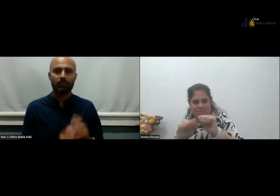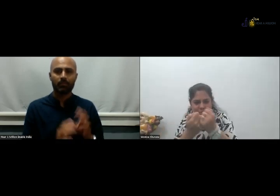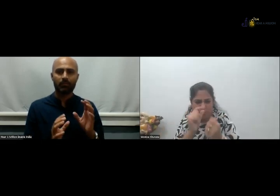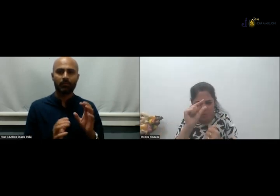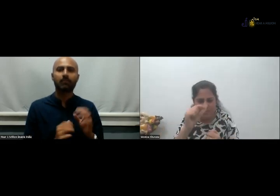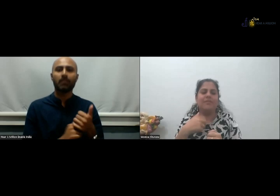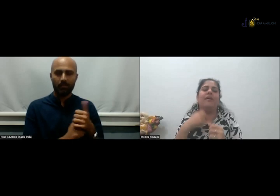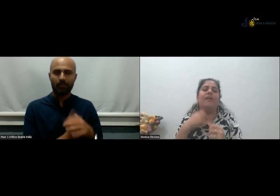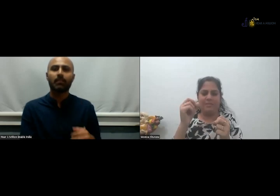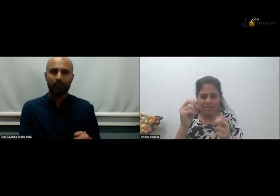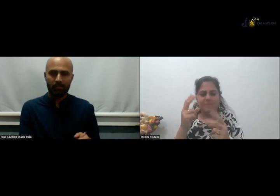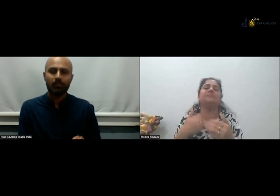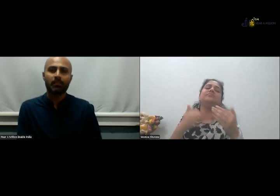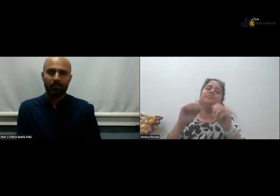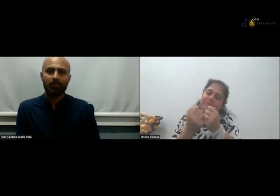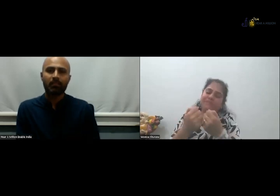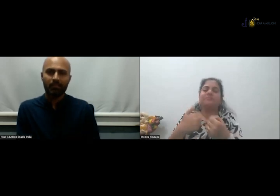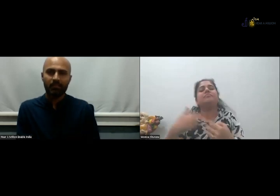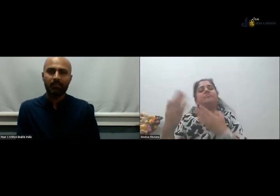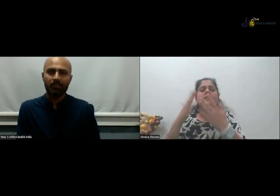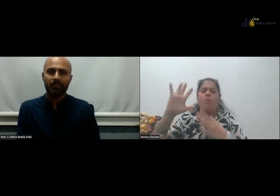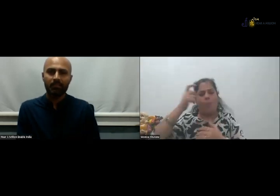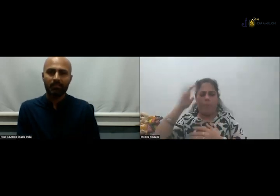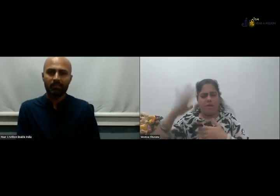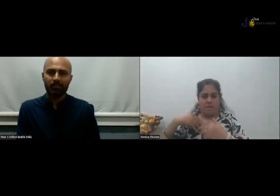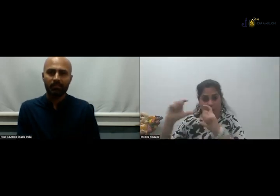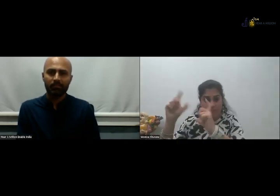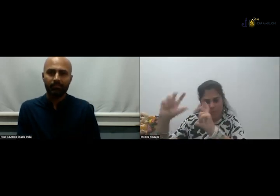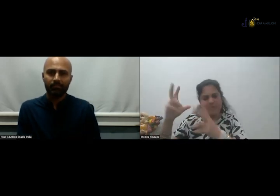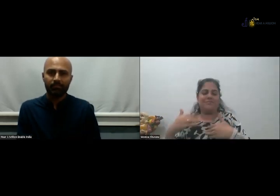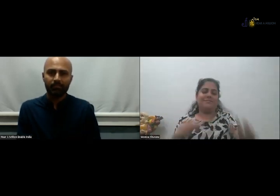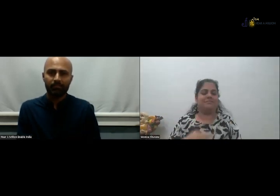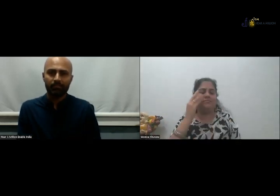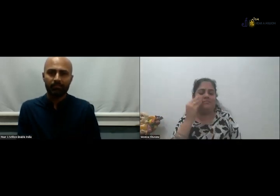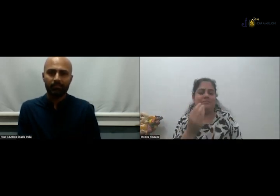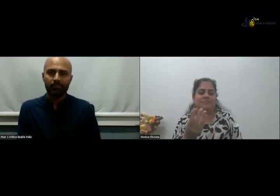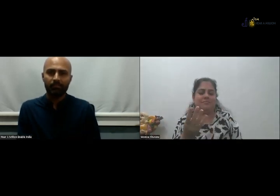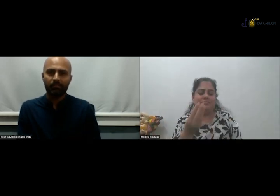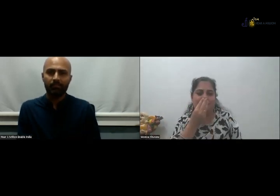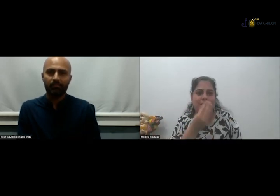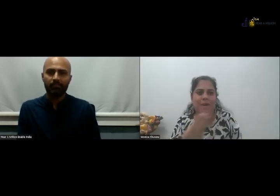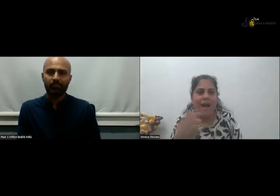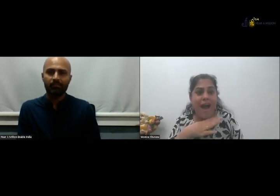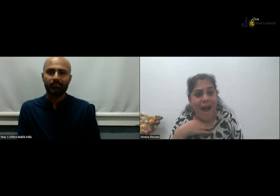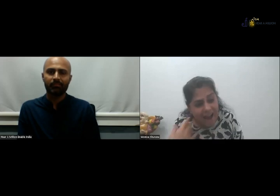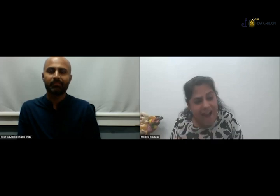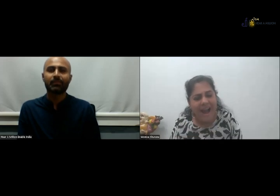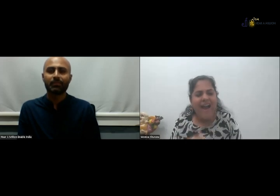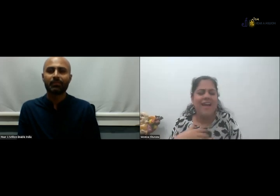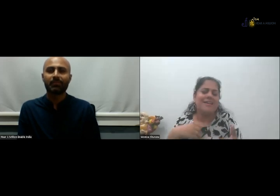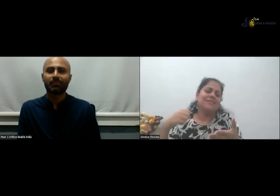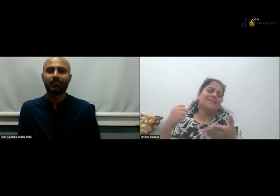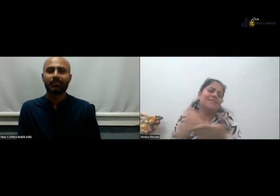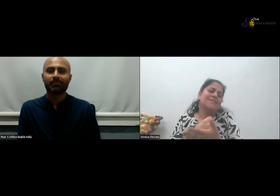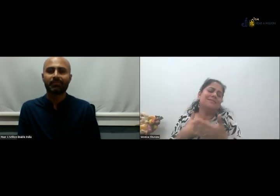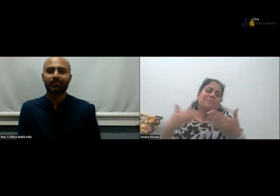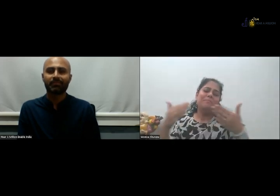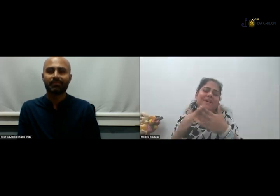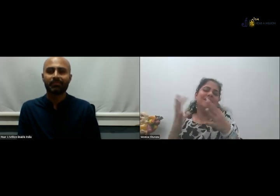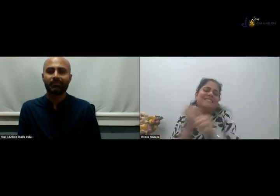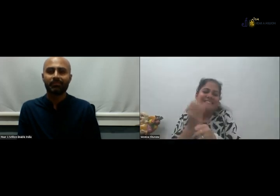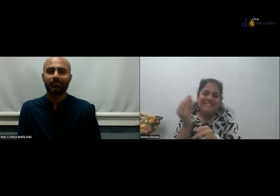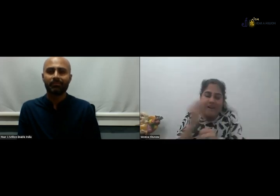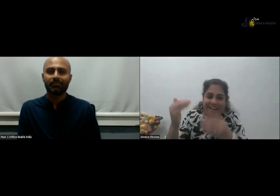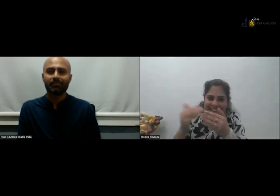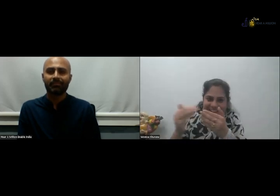some puja as well at my home. So she had an injury in her leg, and I told her okay to take care of